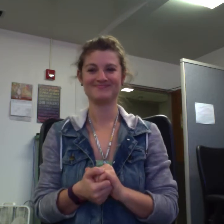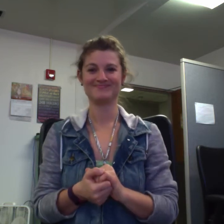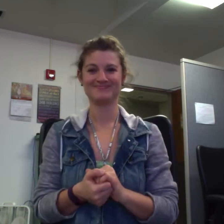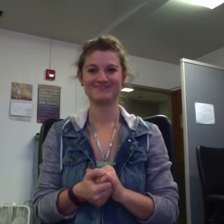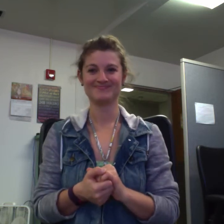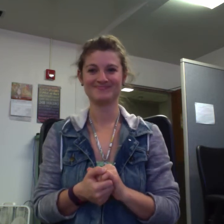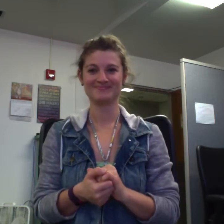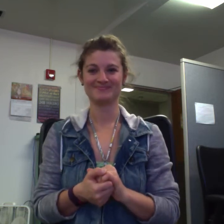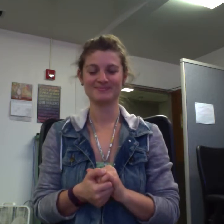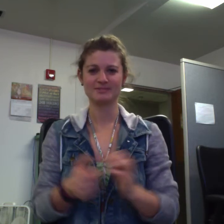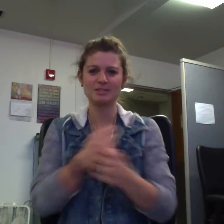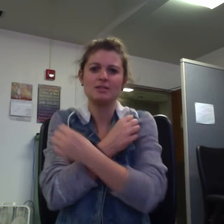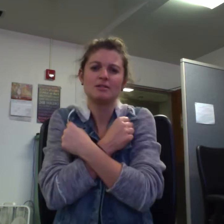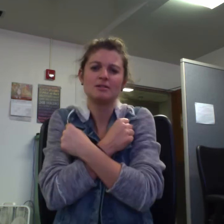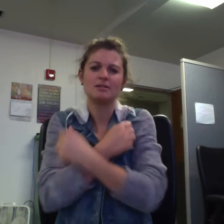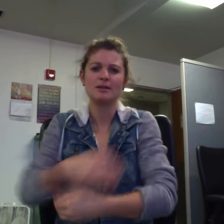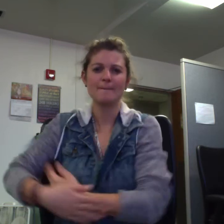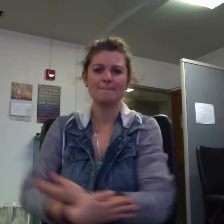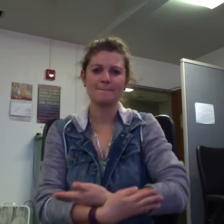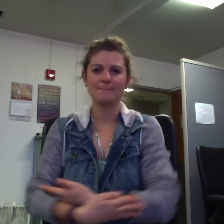is loving, the tiger is chasing.